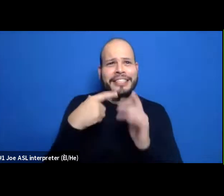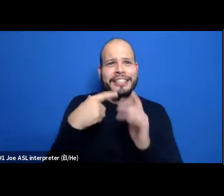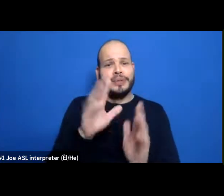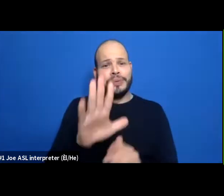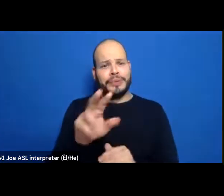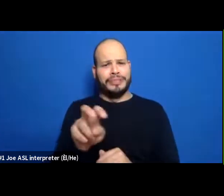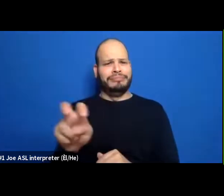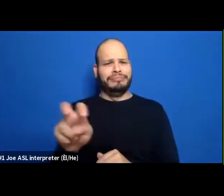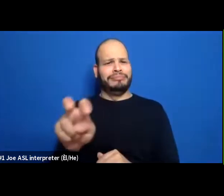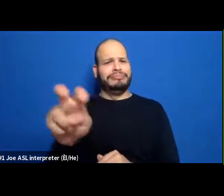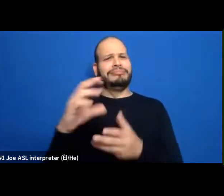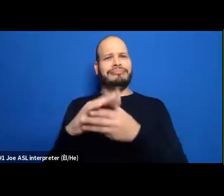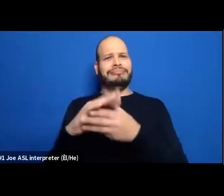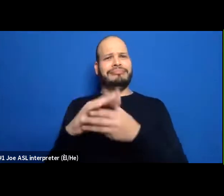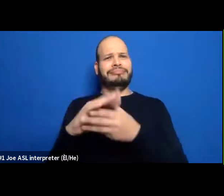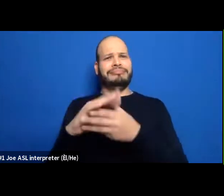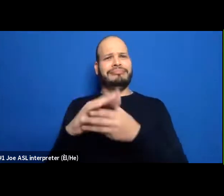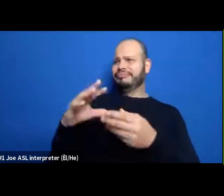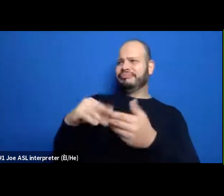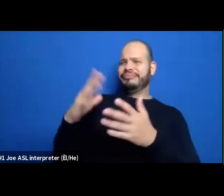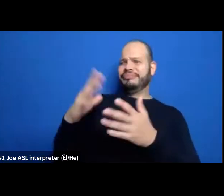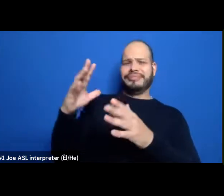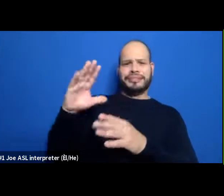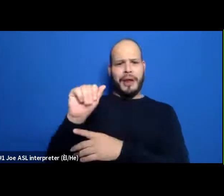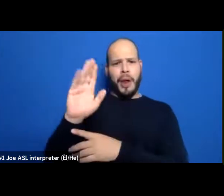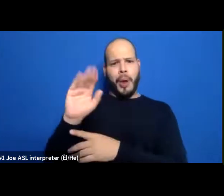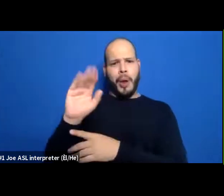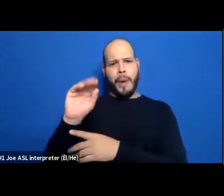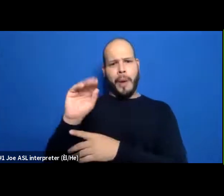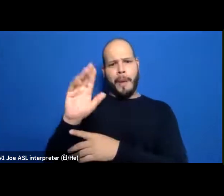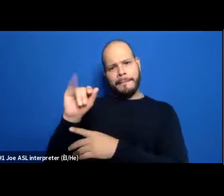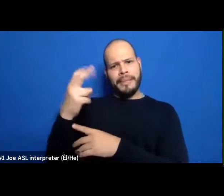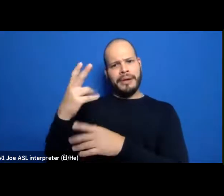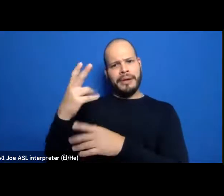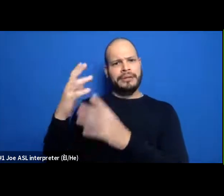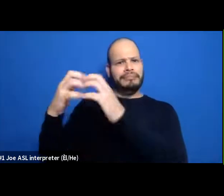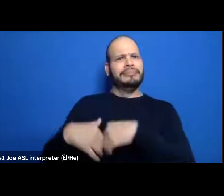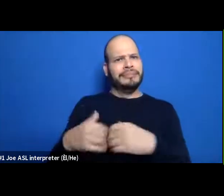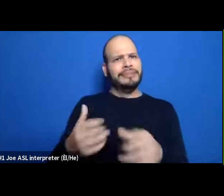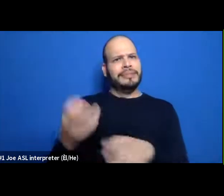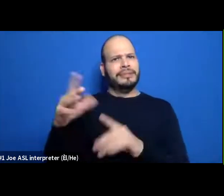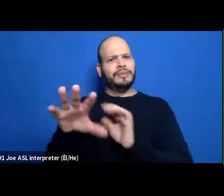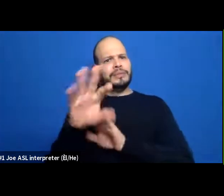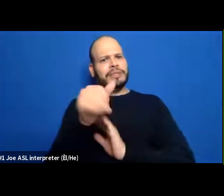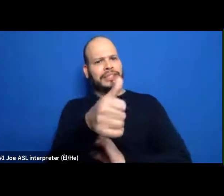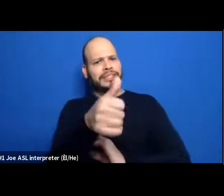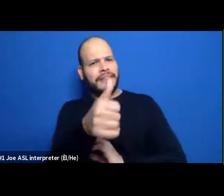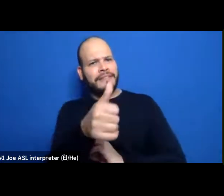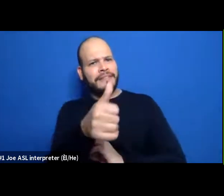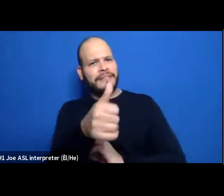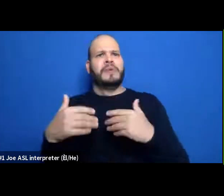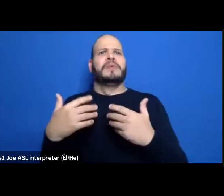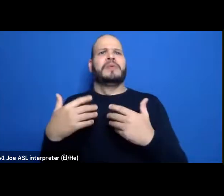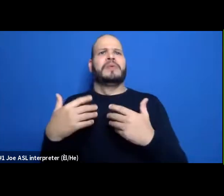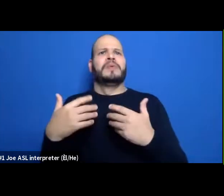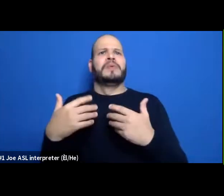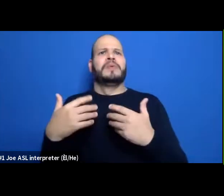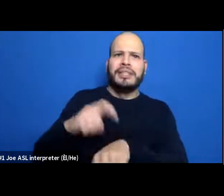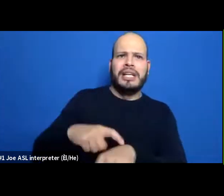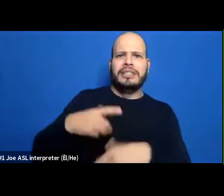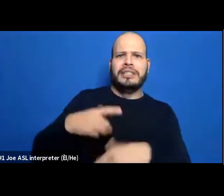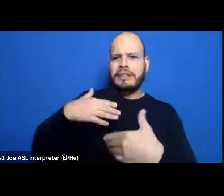speaking to choosing yourself, health and community during these difficult times, and really a vision